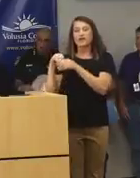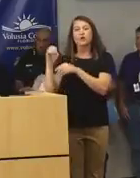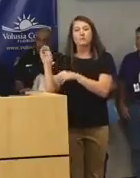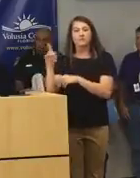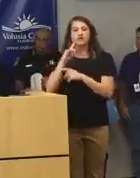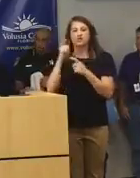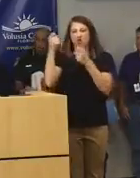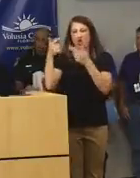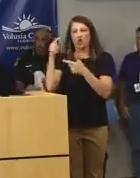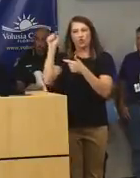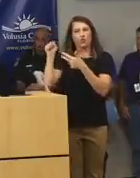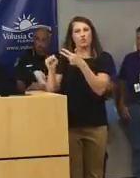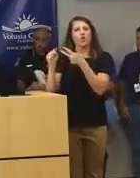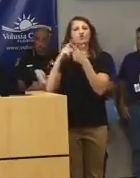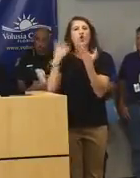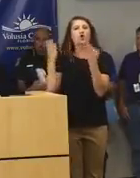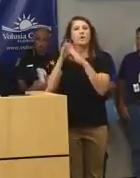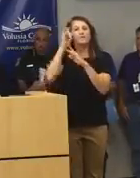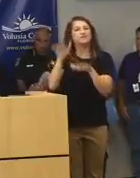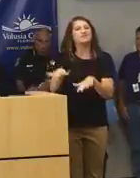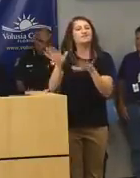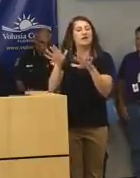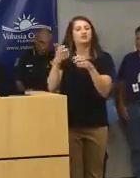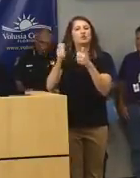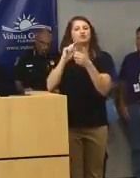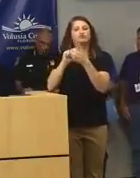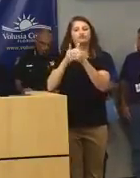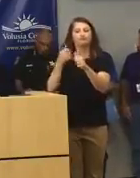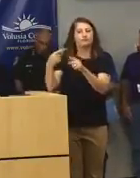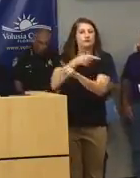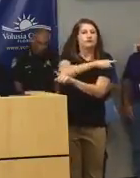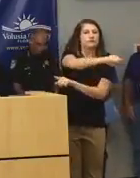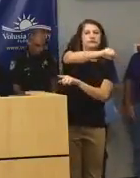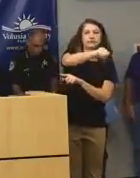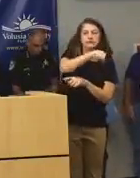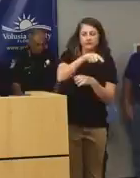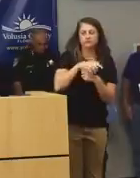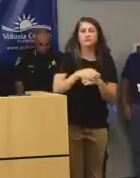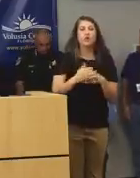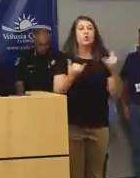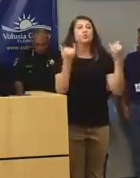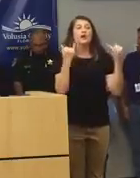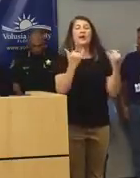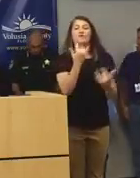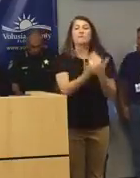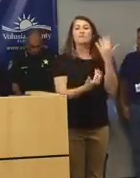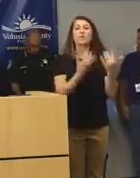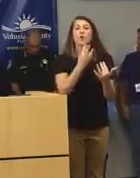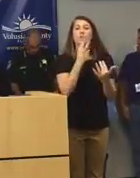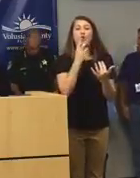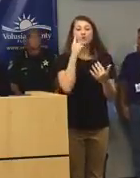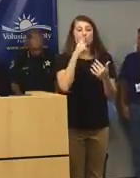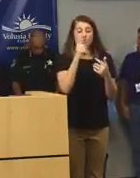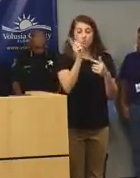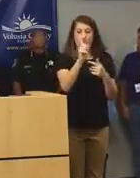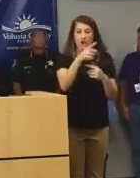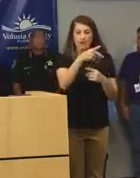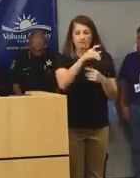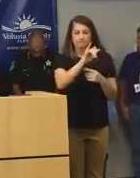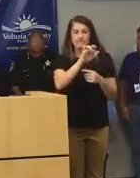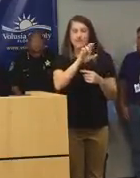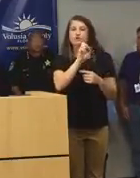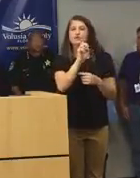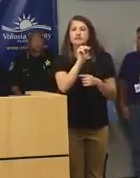flooding. So motorists should avoid and detour these areas. We currently have a boil water notice for the town of Pearson.